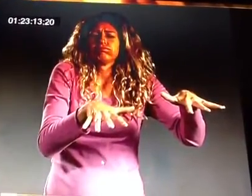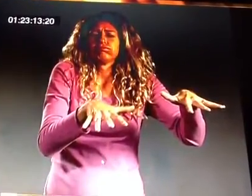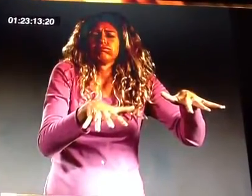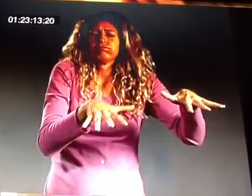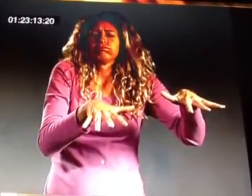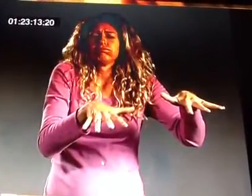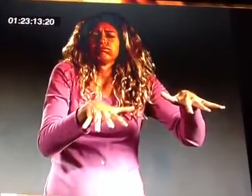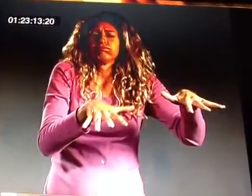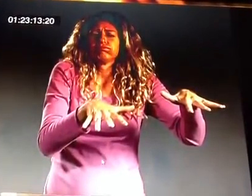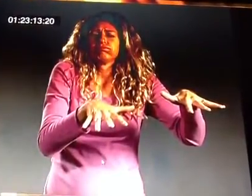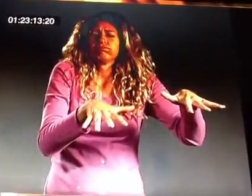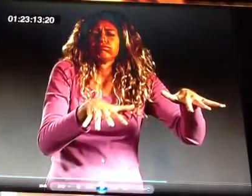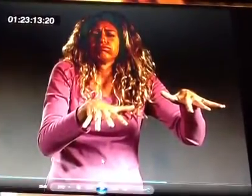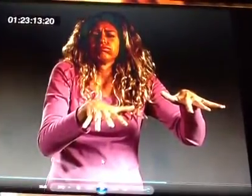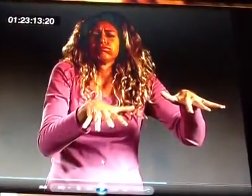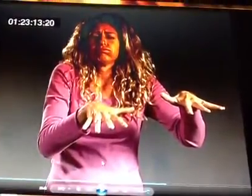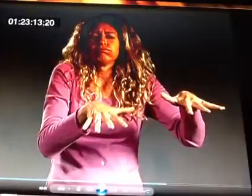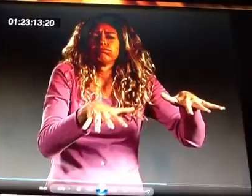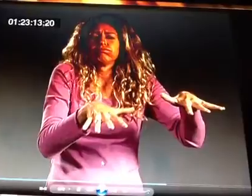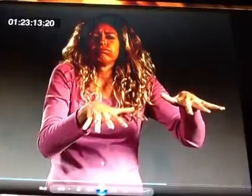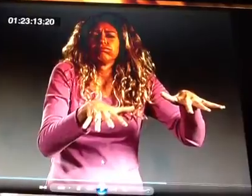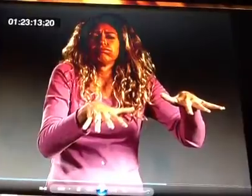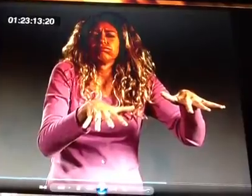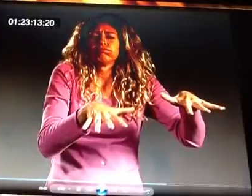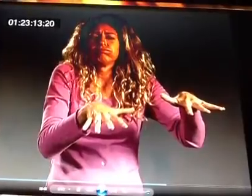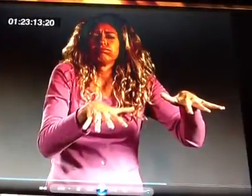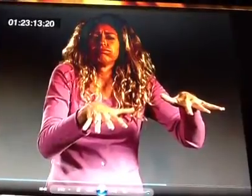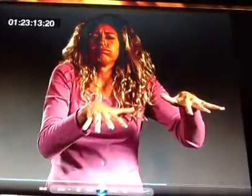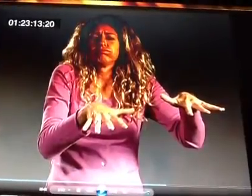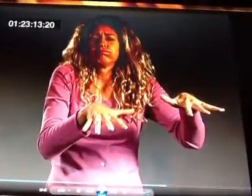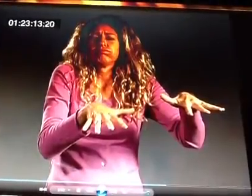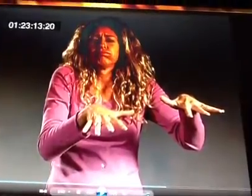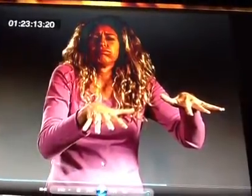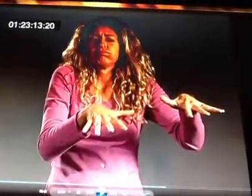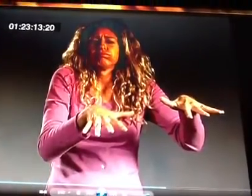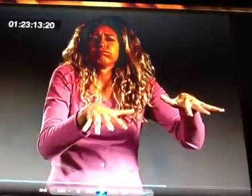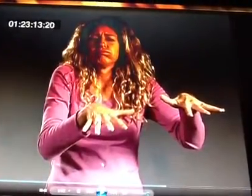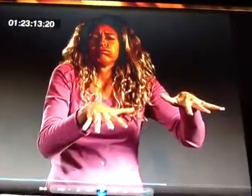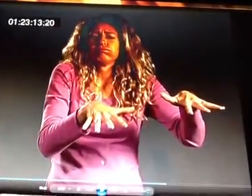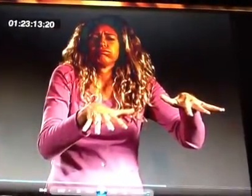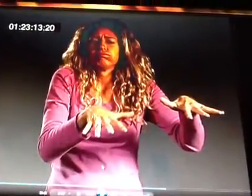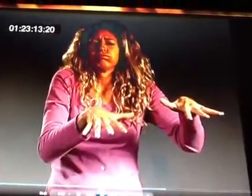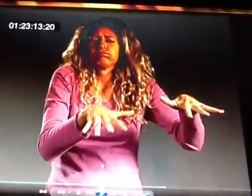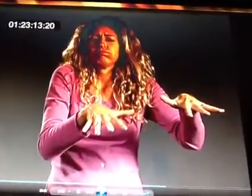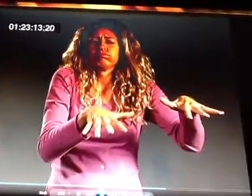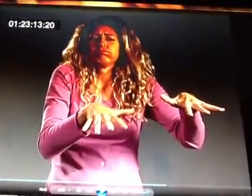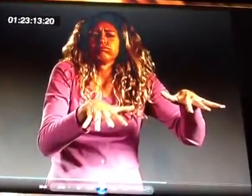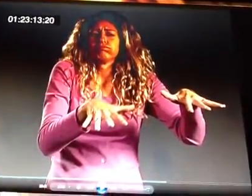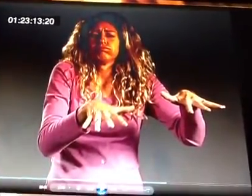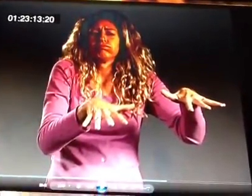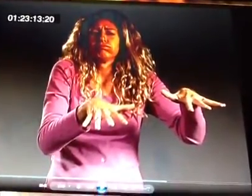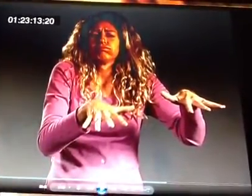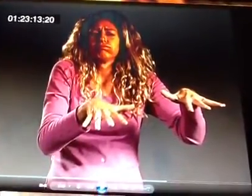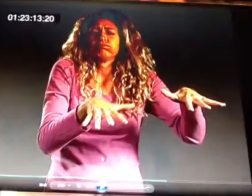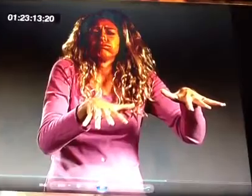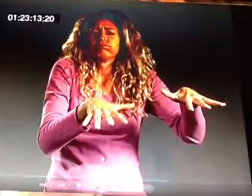when it's my time, I open up a pipe of canal water that's in my yard, and I undo it, and